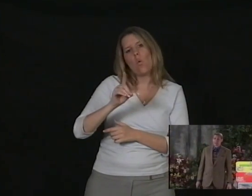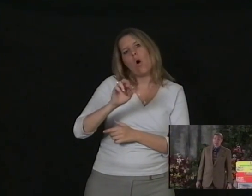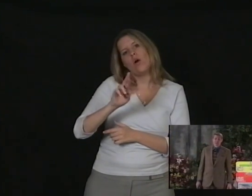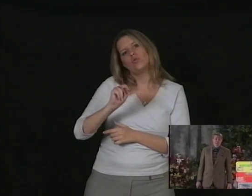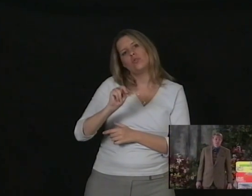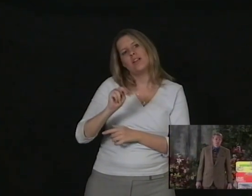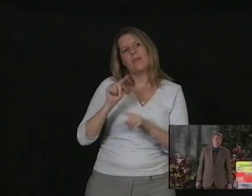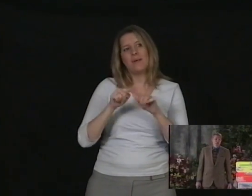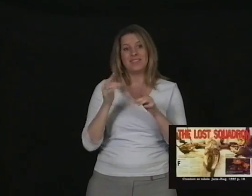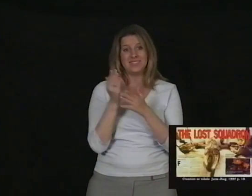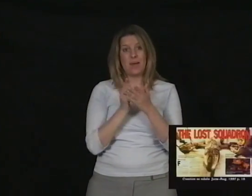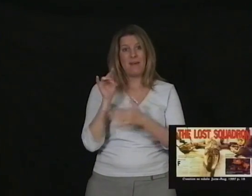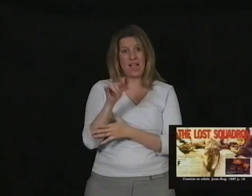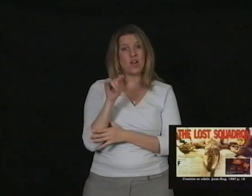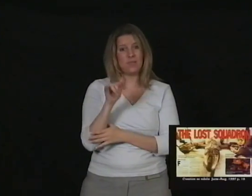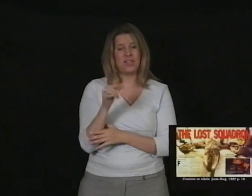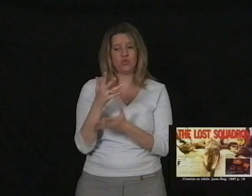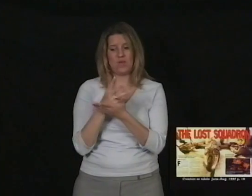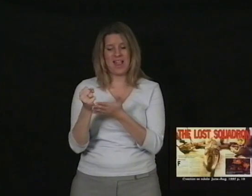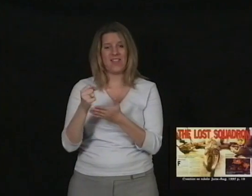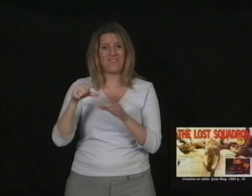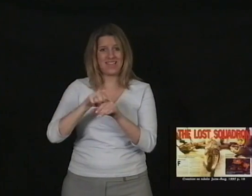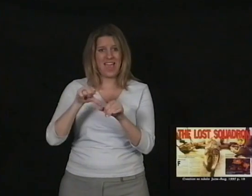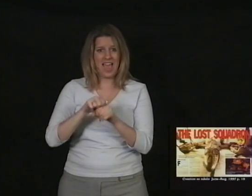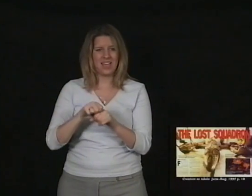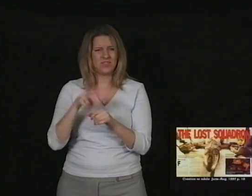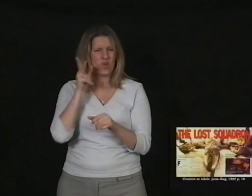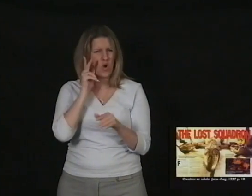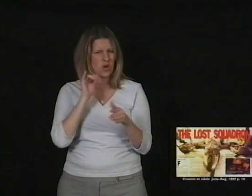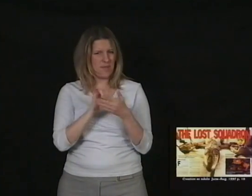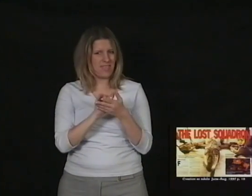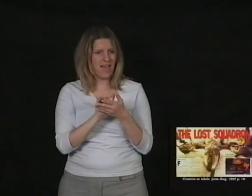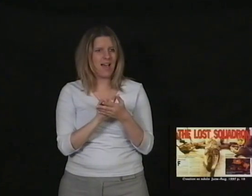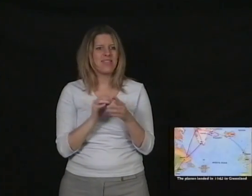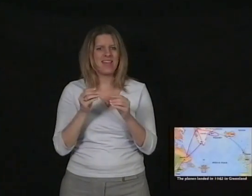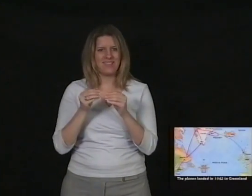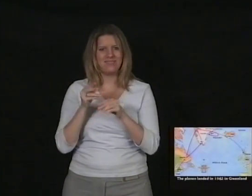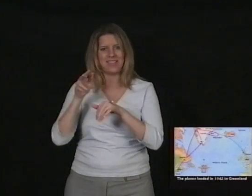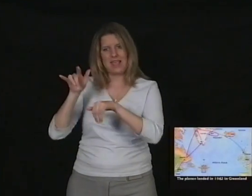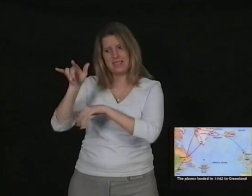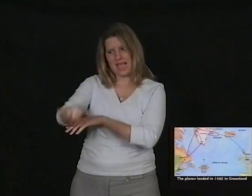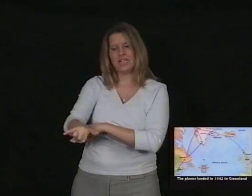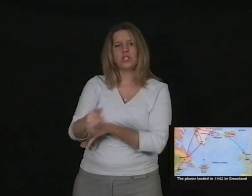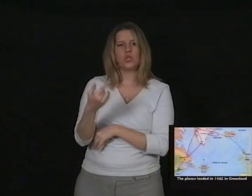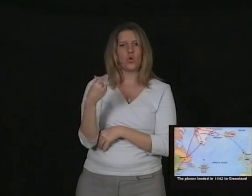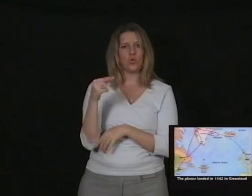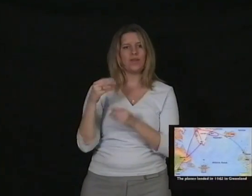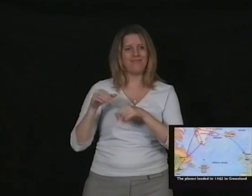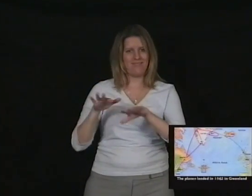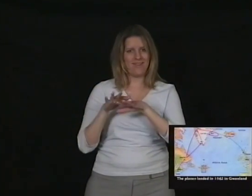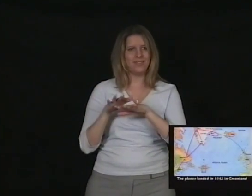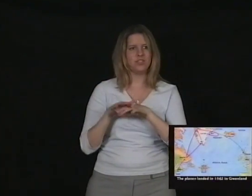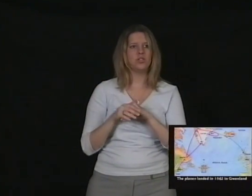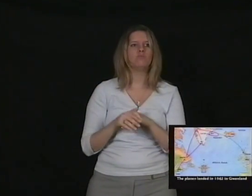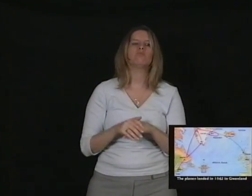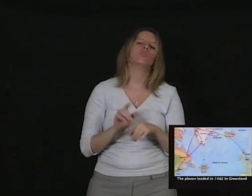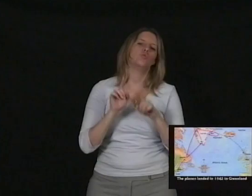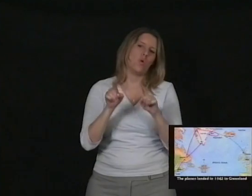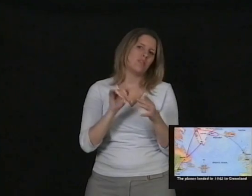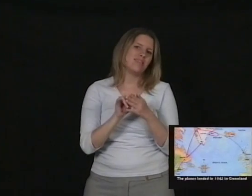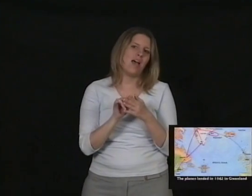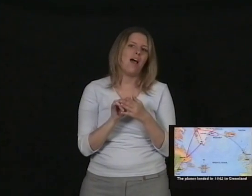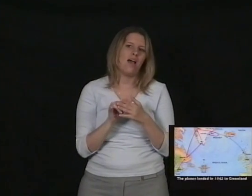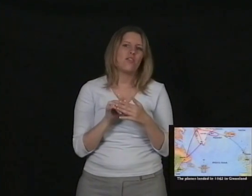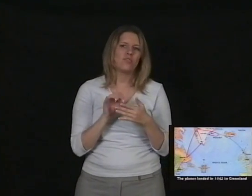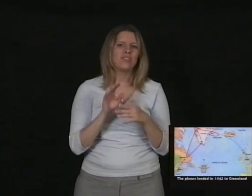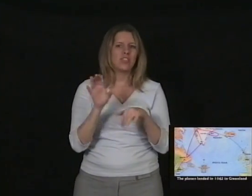airplanes ran out of gas during World War II and landed in Greenland. How many have ever heard of the lost squadron? It's been on TV a couple times. Go to thelostsquadron.com and